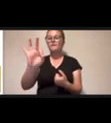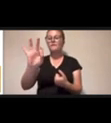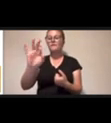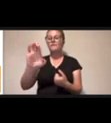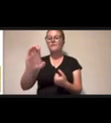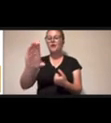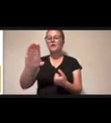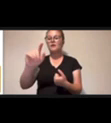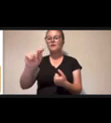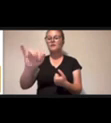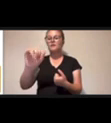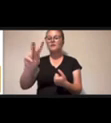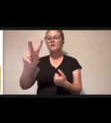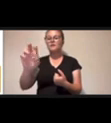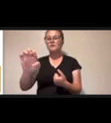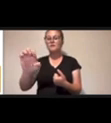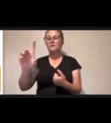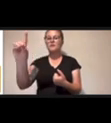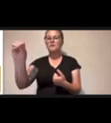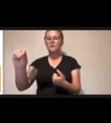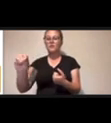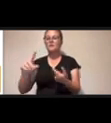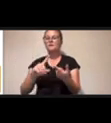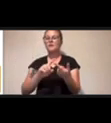schizoaffective disorder,